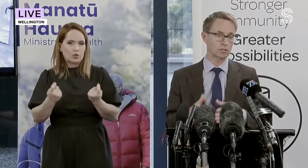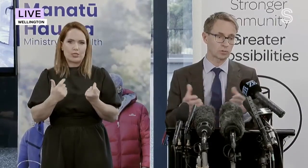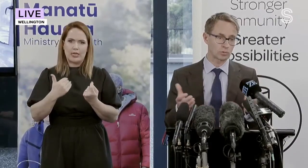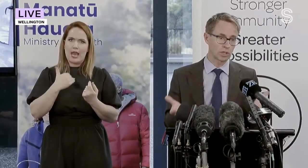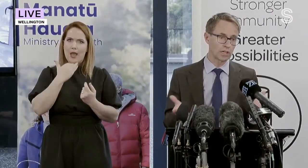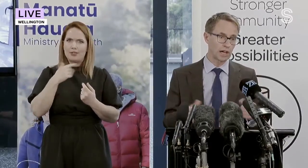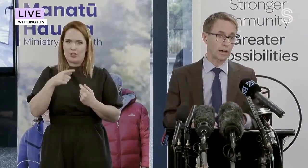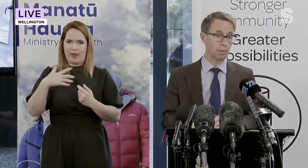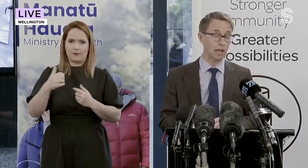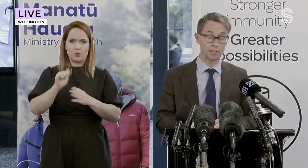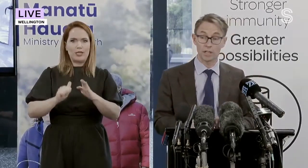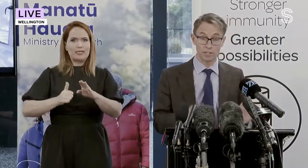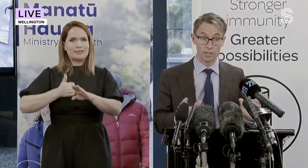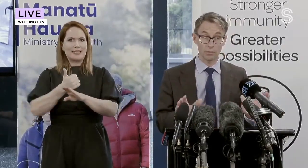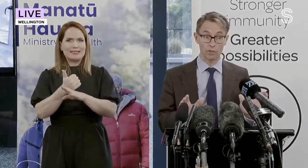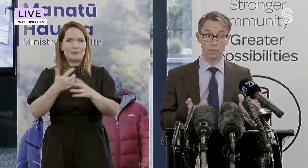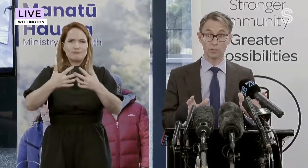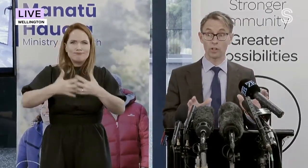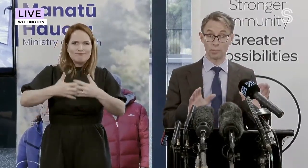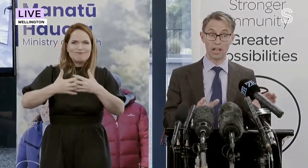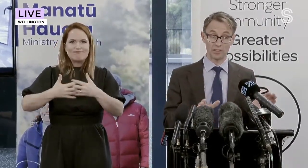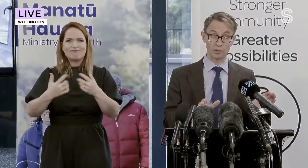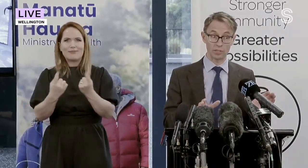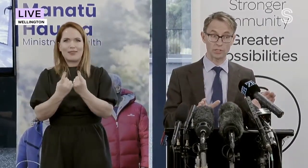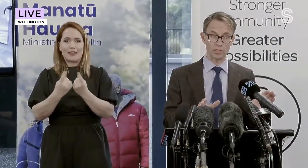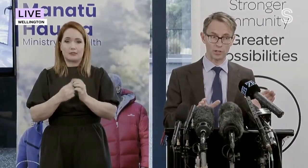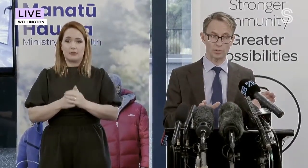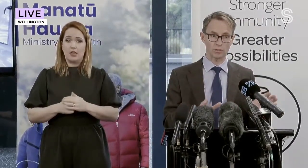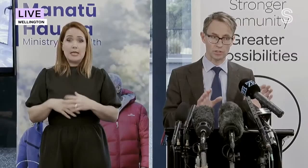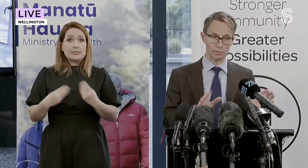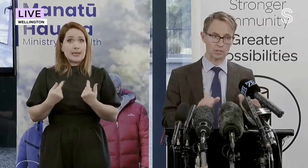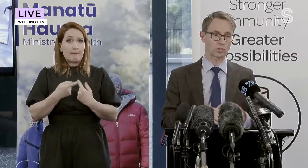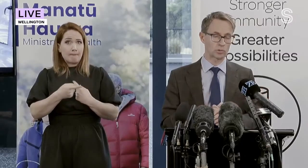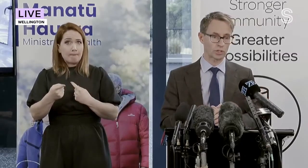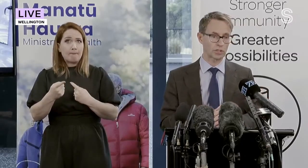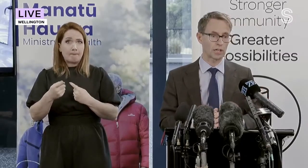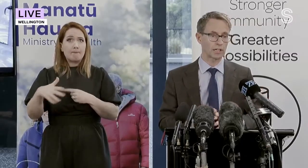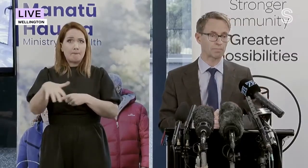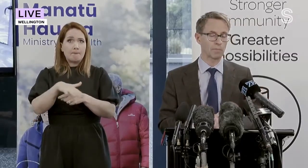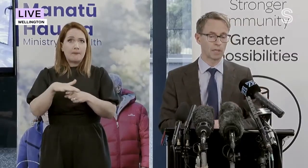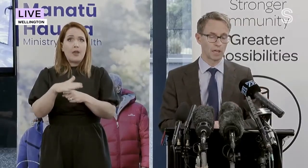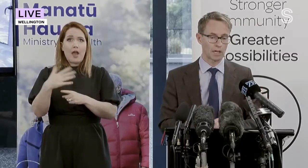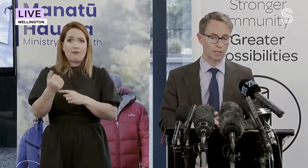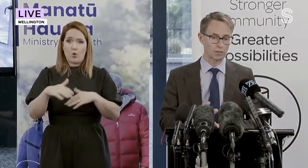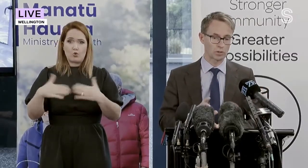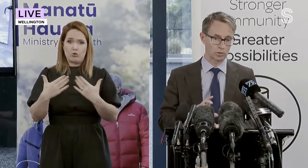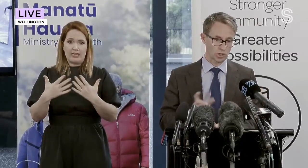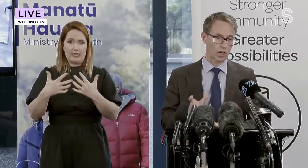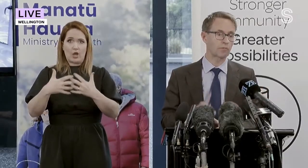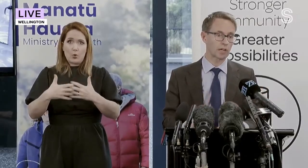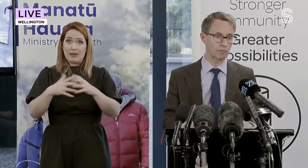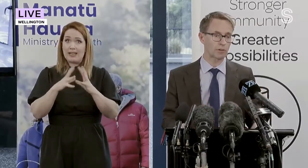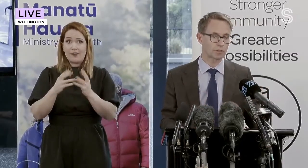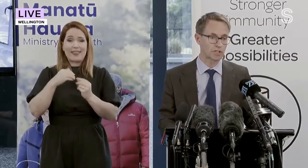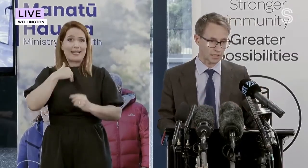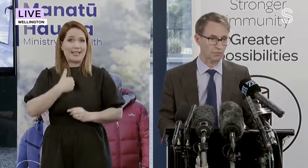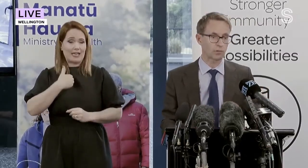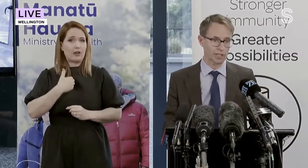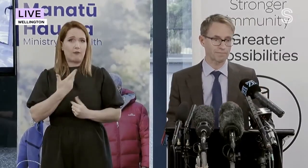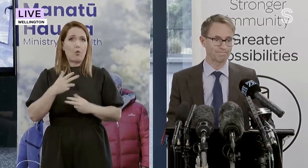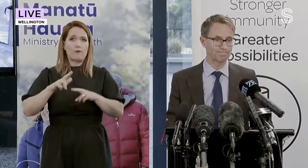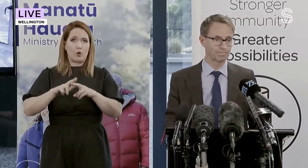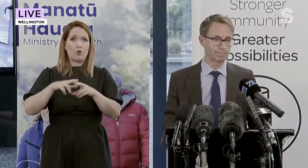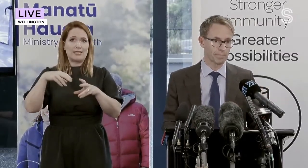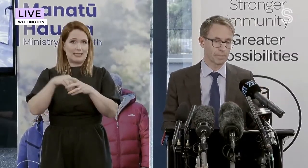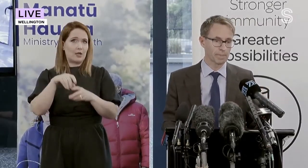to install plant. Some of them have got the plant there ready to go, so it's a much shorter time frame for starting to